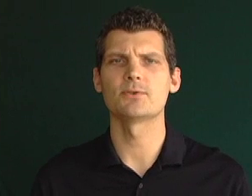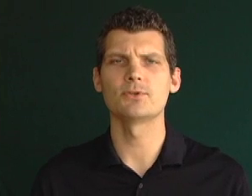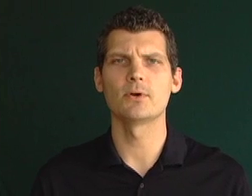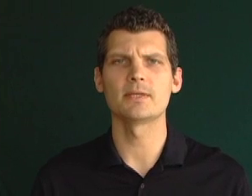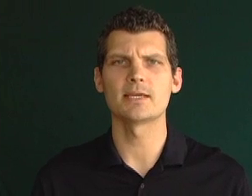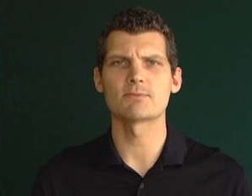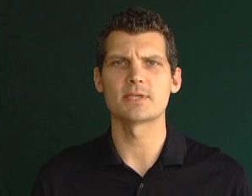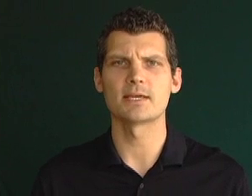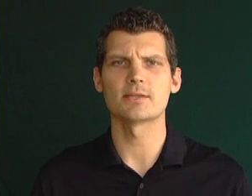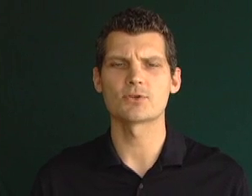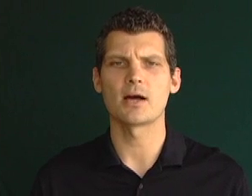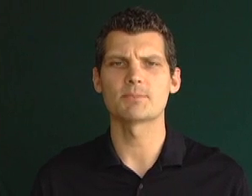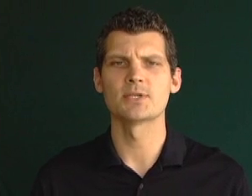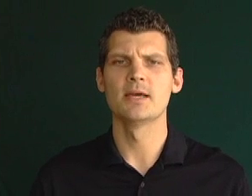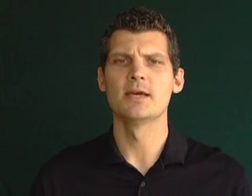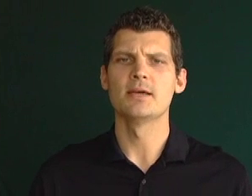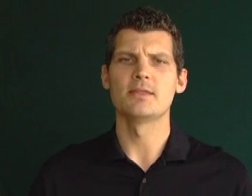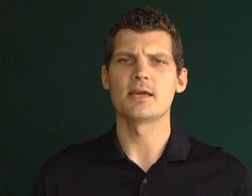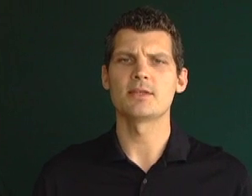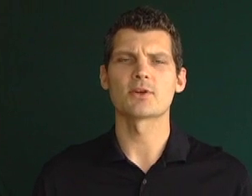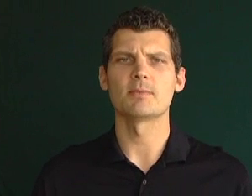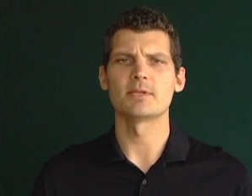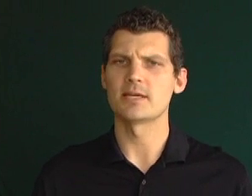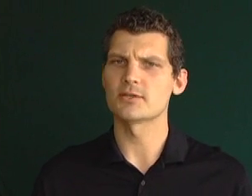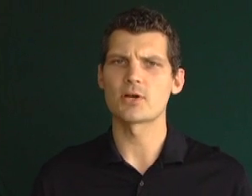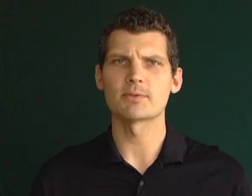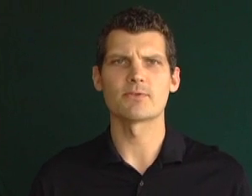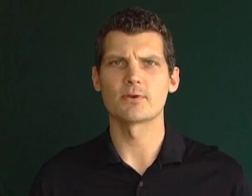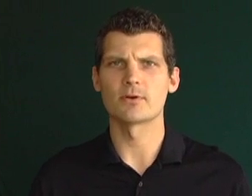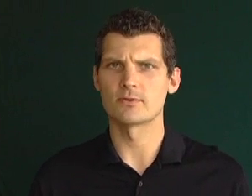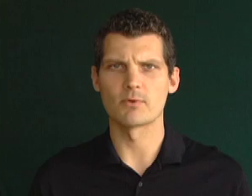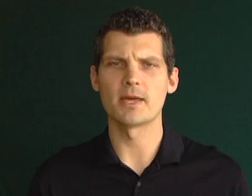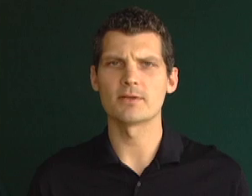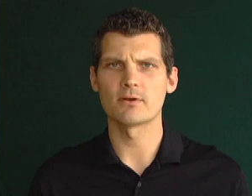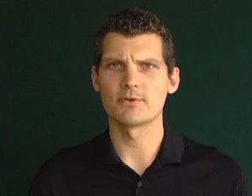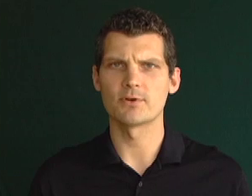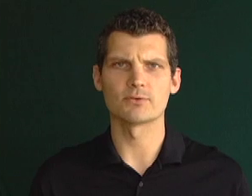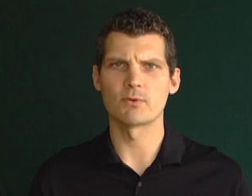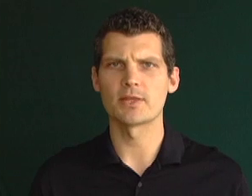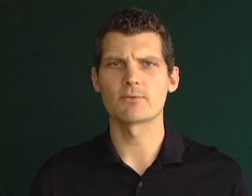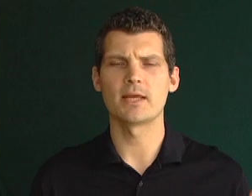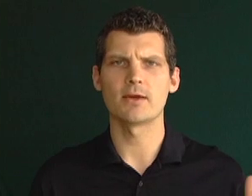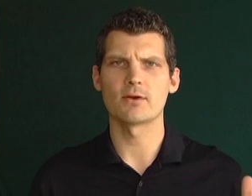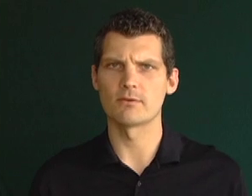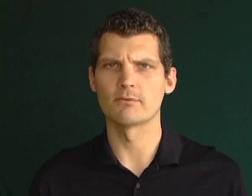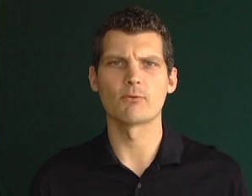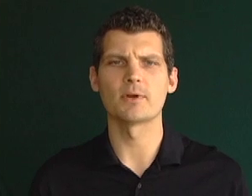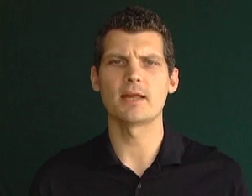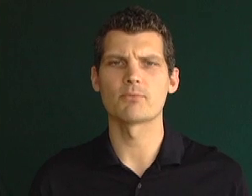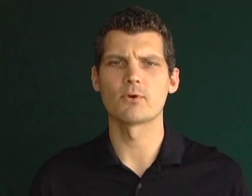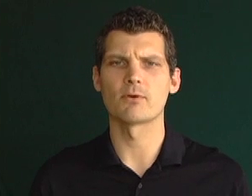2 loading days while taking the drops, then you're going to be taking the drops for the remainder of your 23-day or 40-day